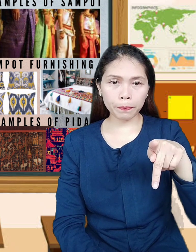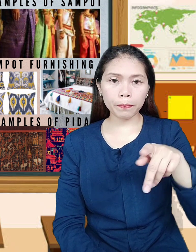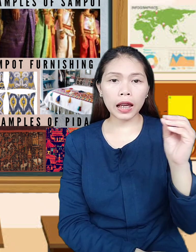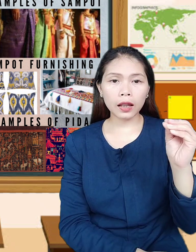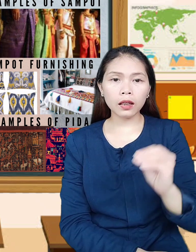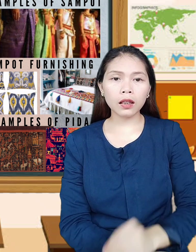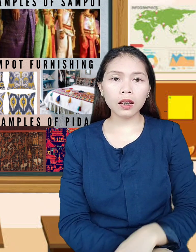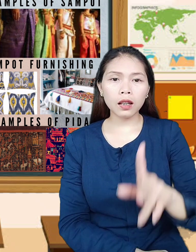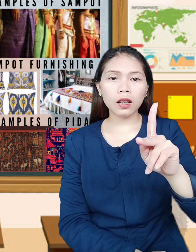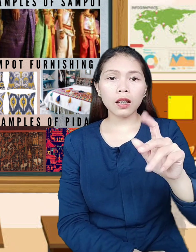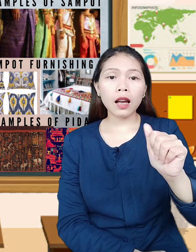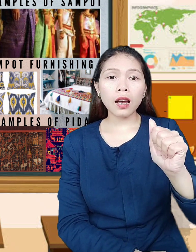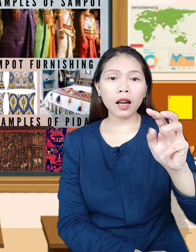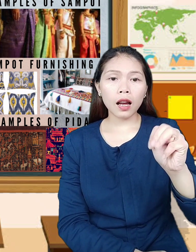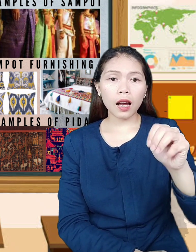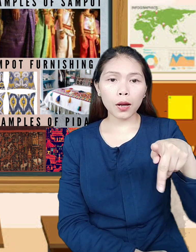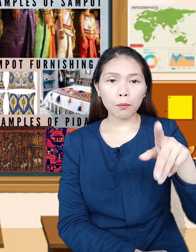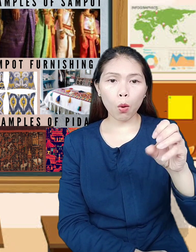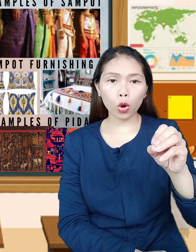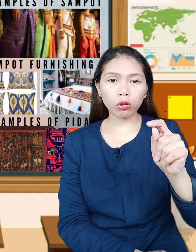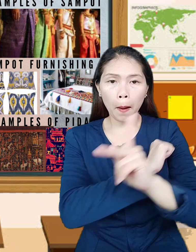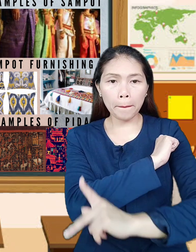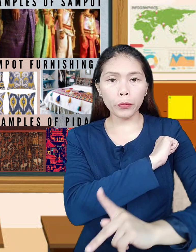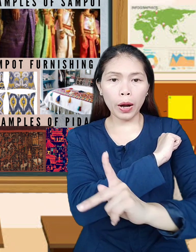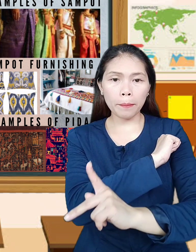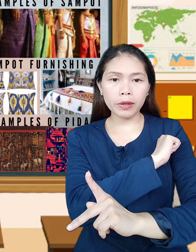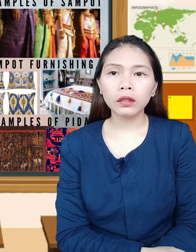and Kampot provinces.